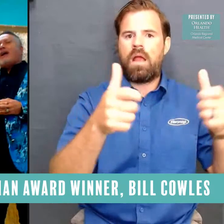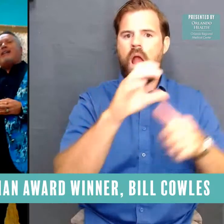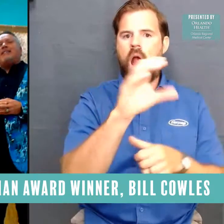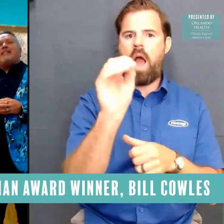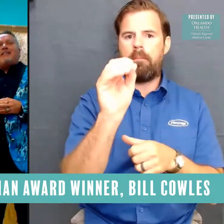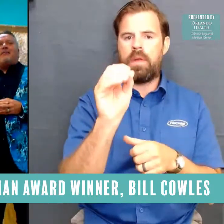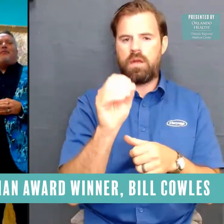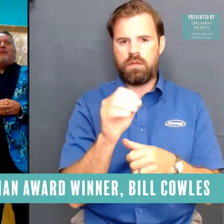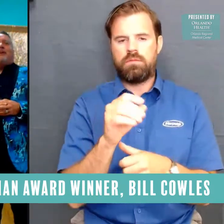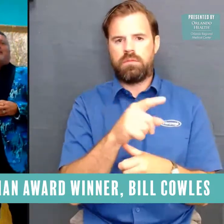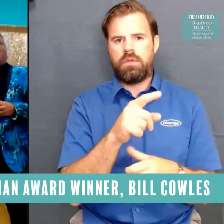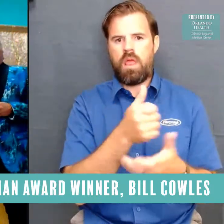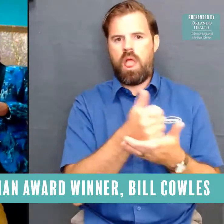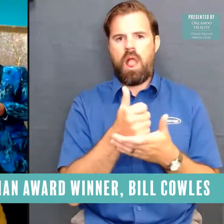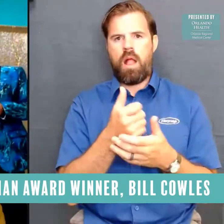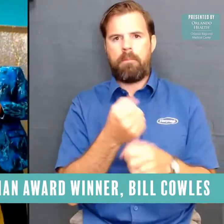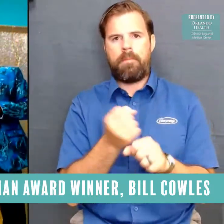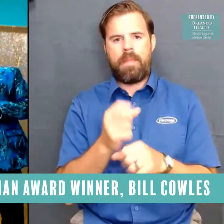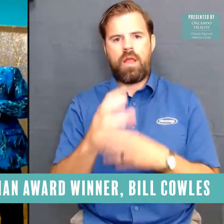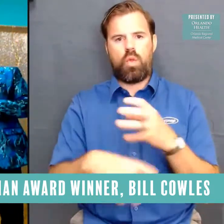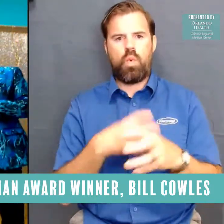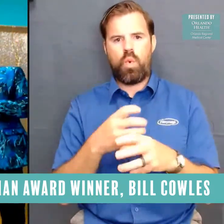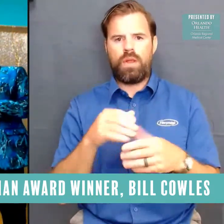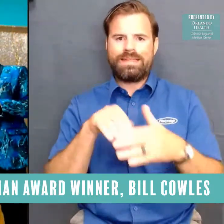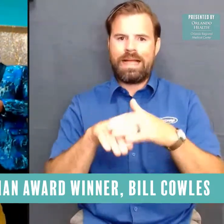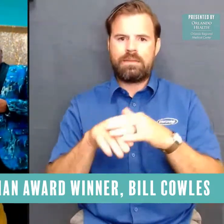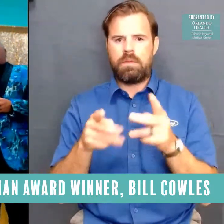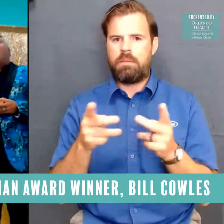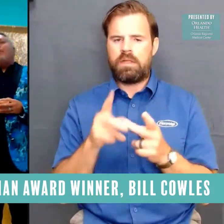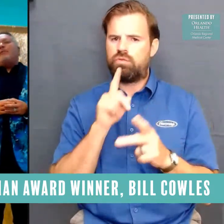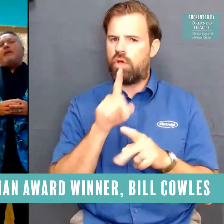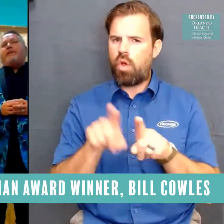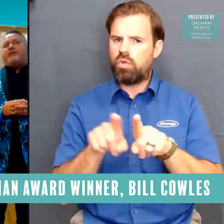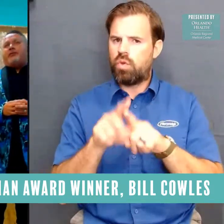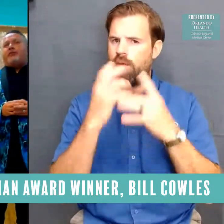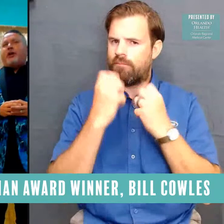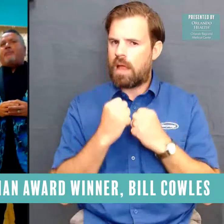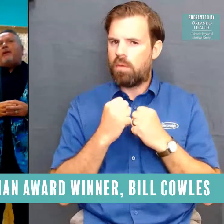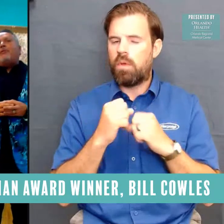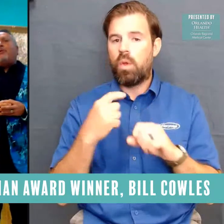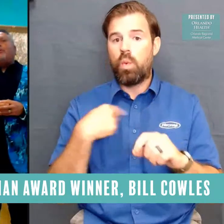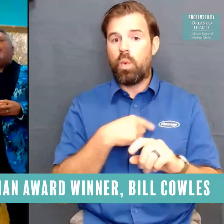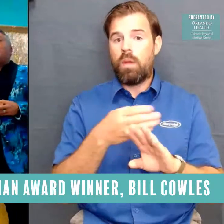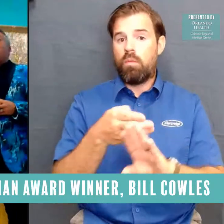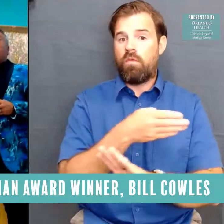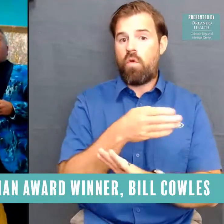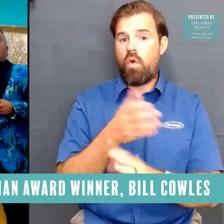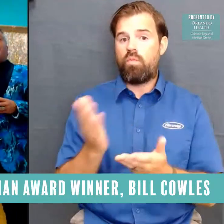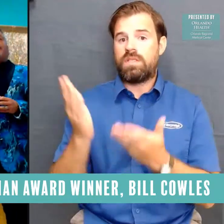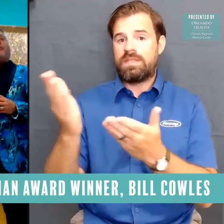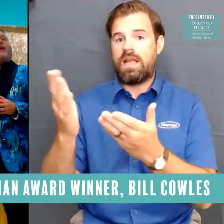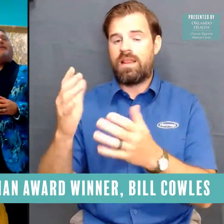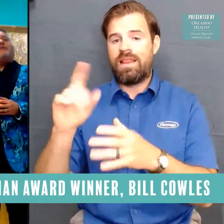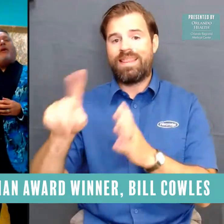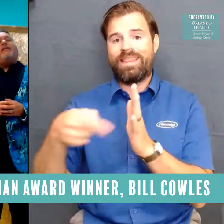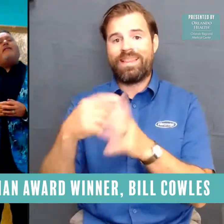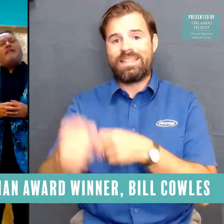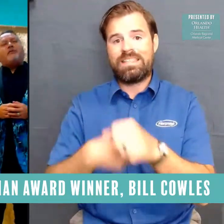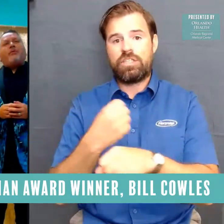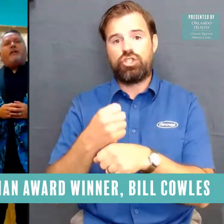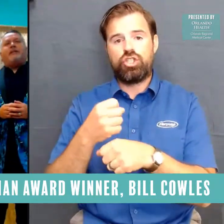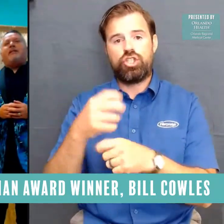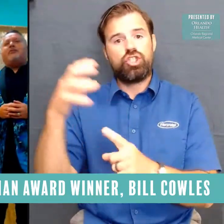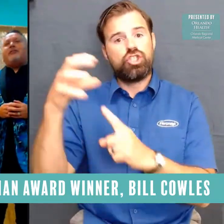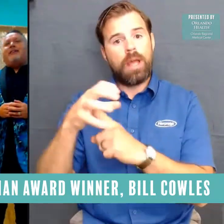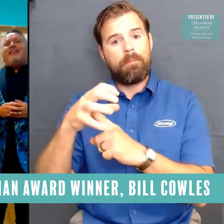a more accessible place are just as valuable. Before we present this year's Champion Award, we have a short video that showcases why